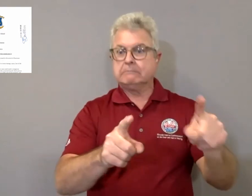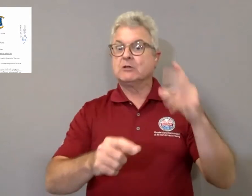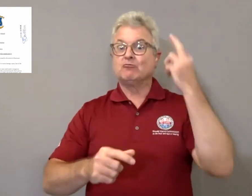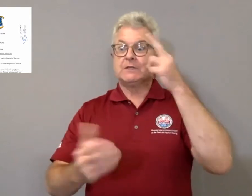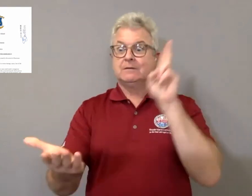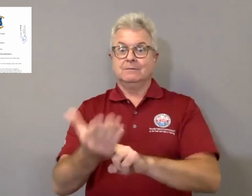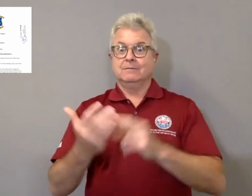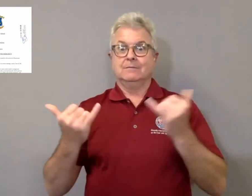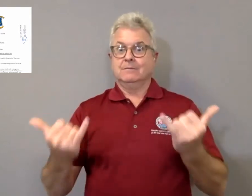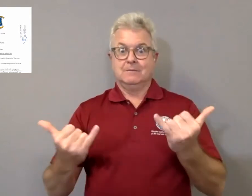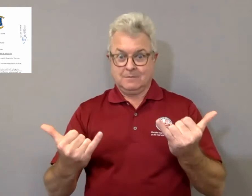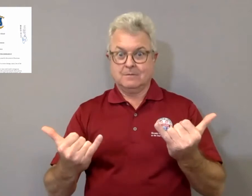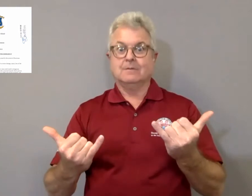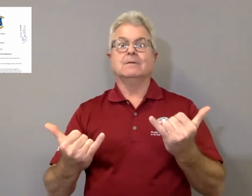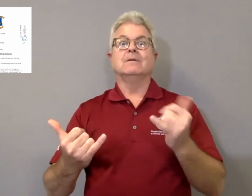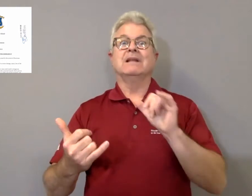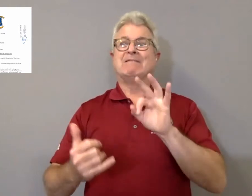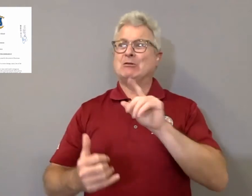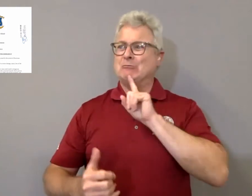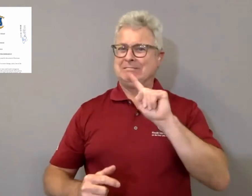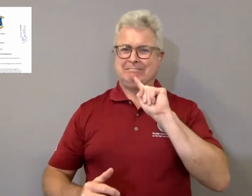emergency, if anything serious would happen.